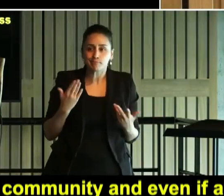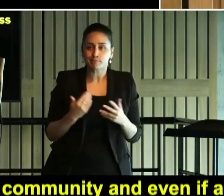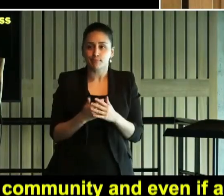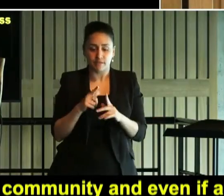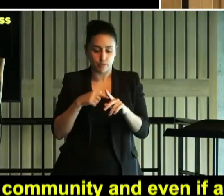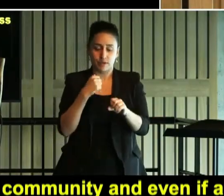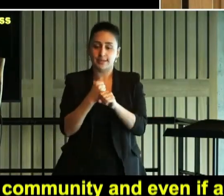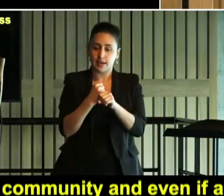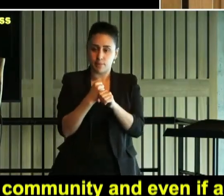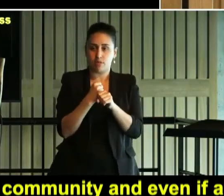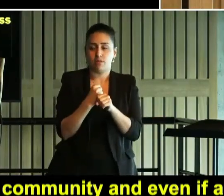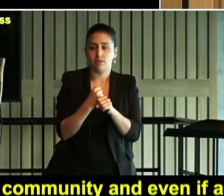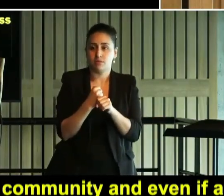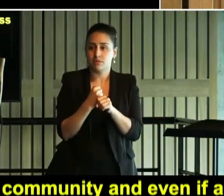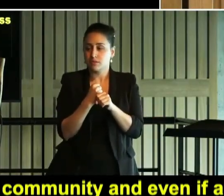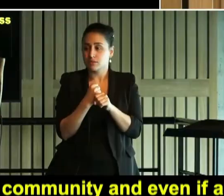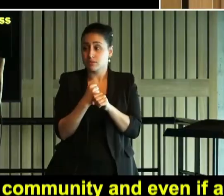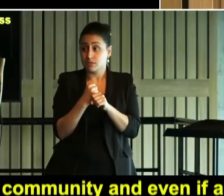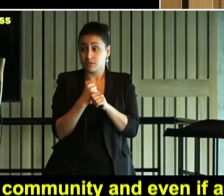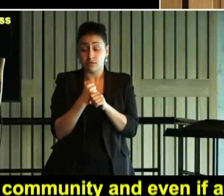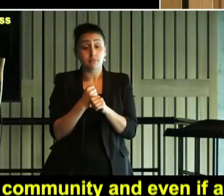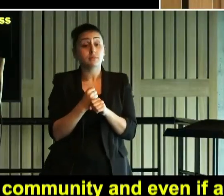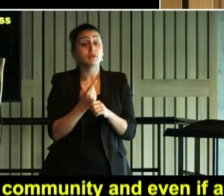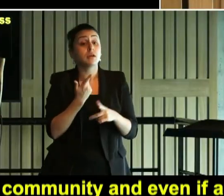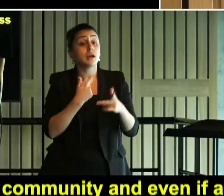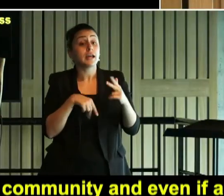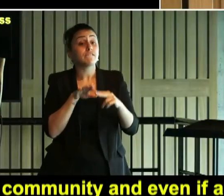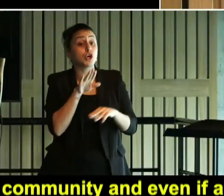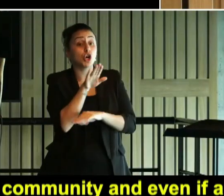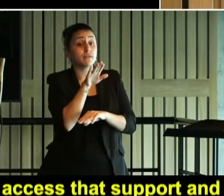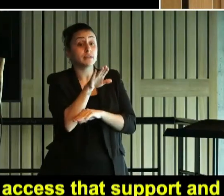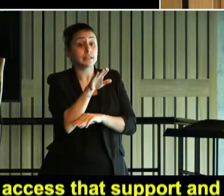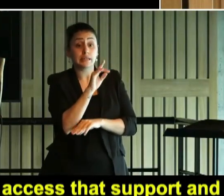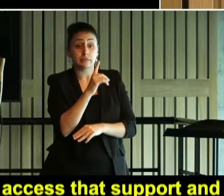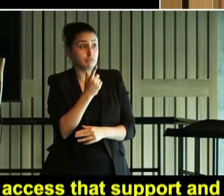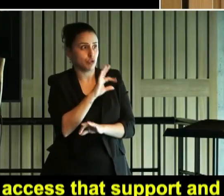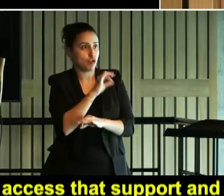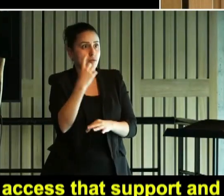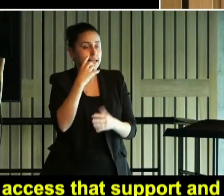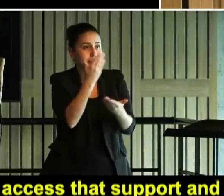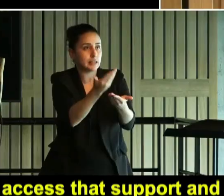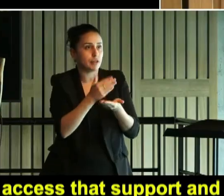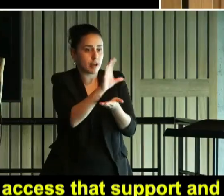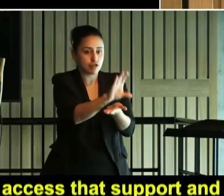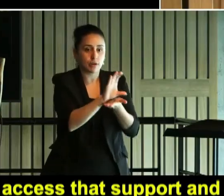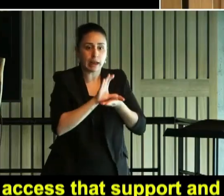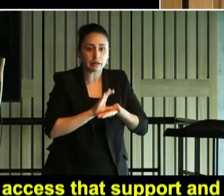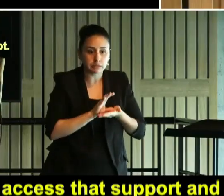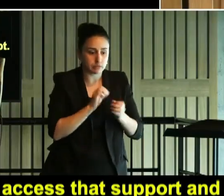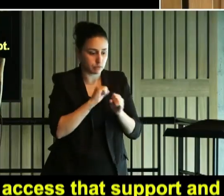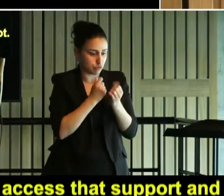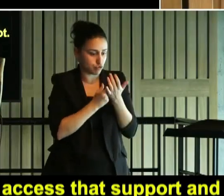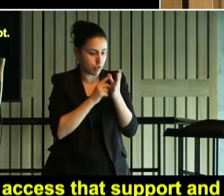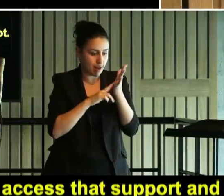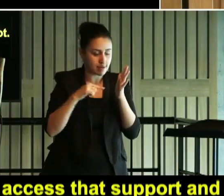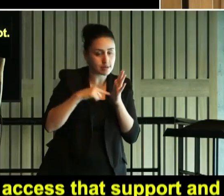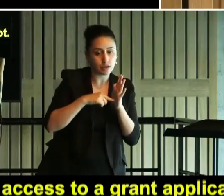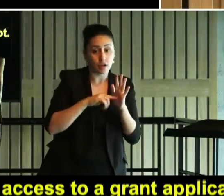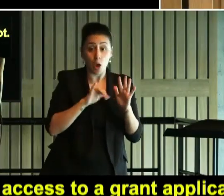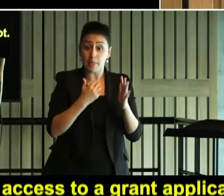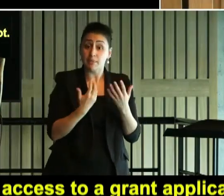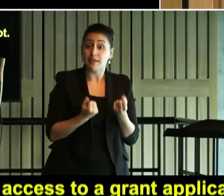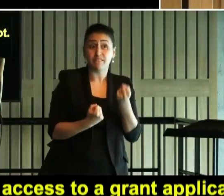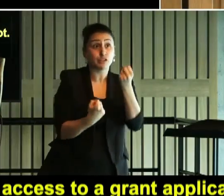can you get access to a grant application? Sometimes not. And there might be support available, but it's about the